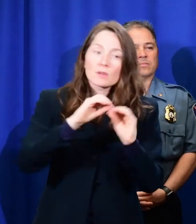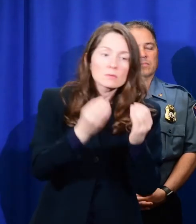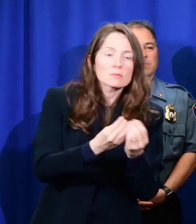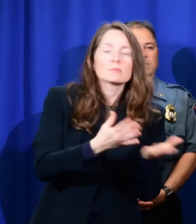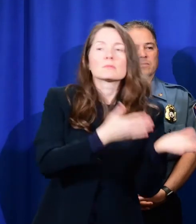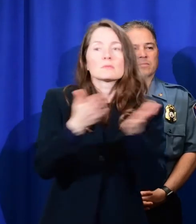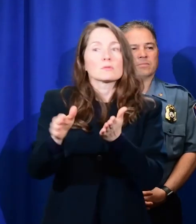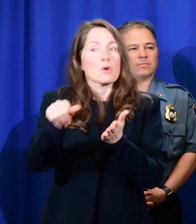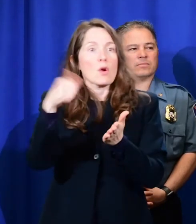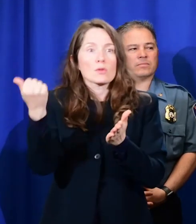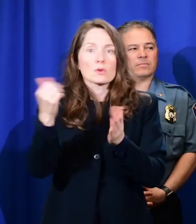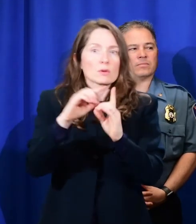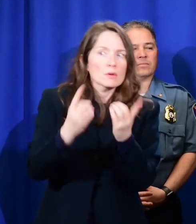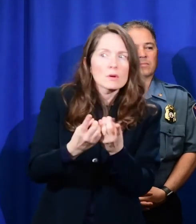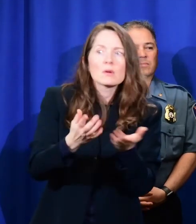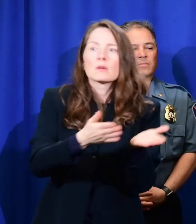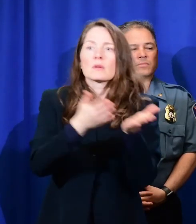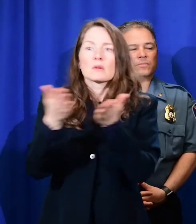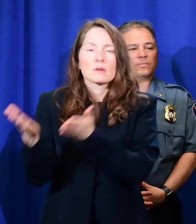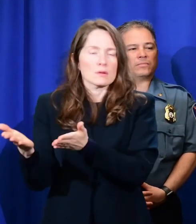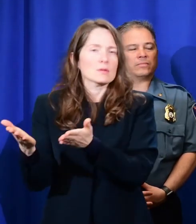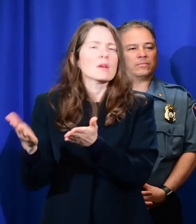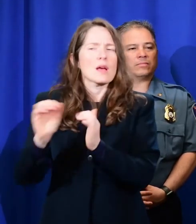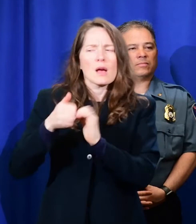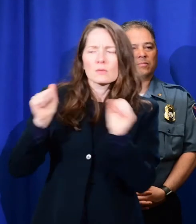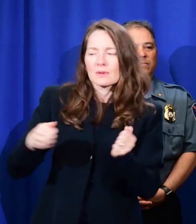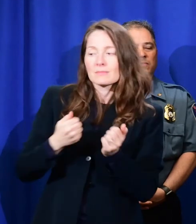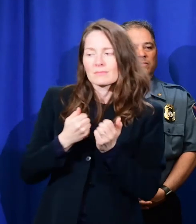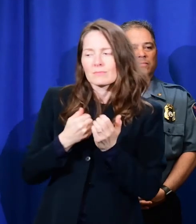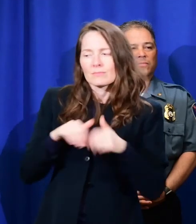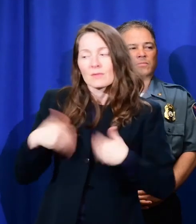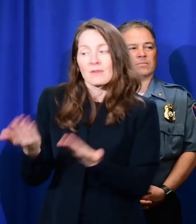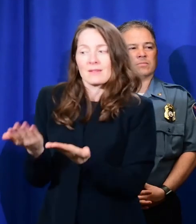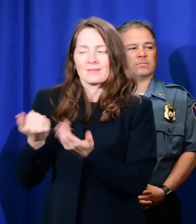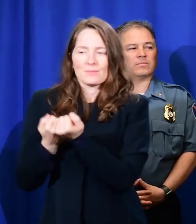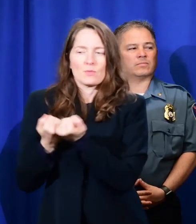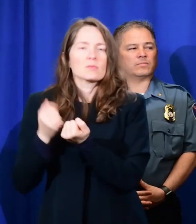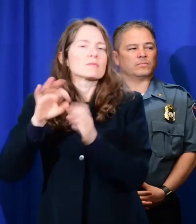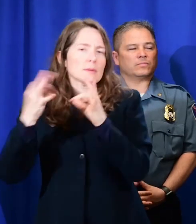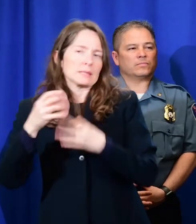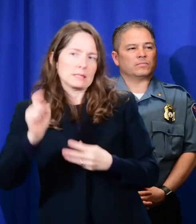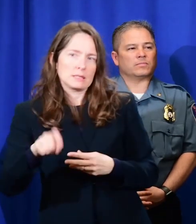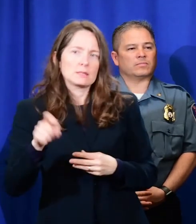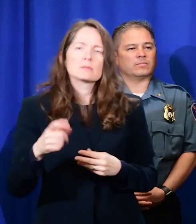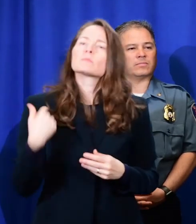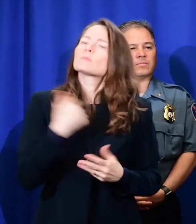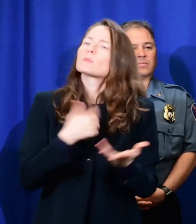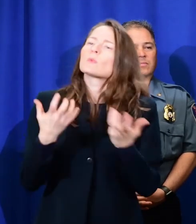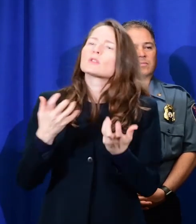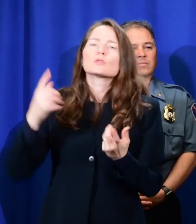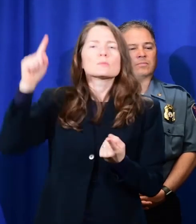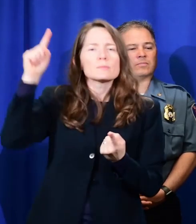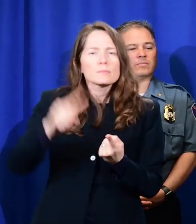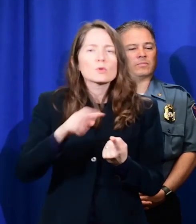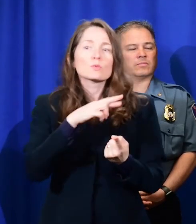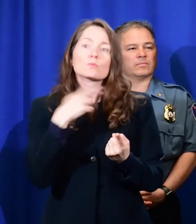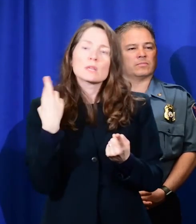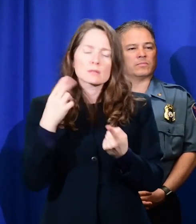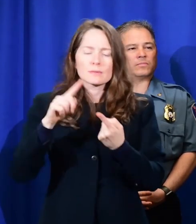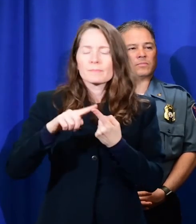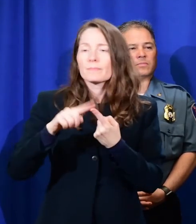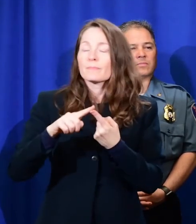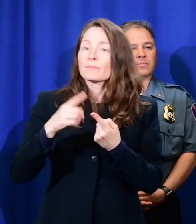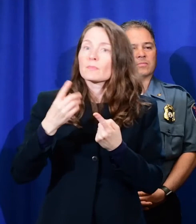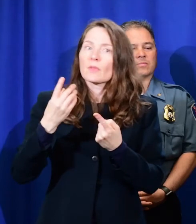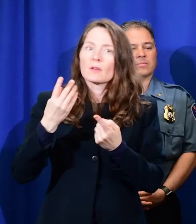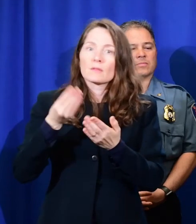and providing our families with the support they need, working to reduce risk factors such as economic stressors and